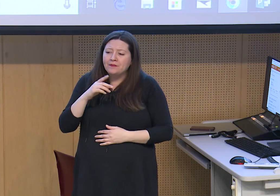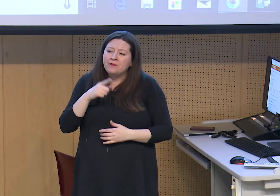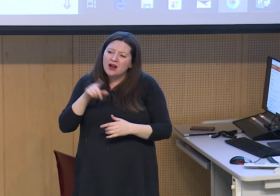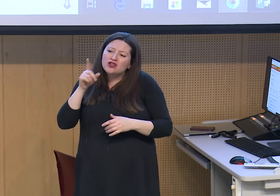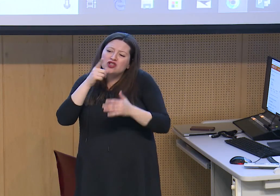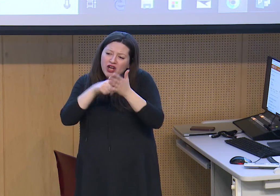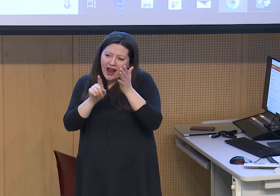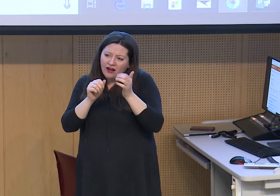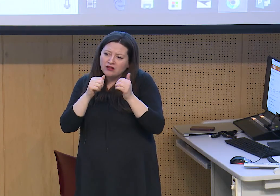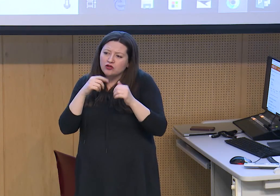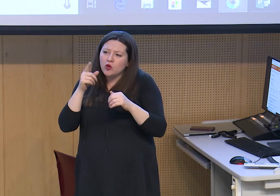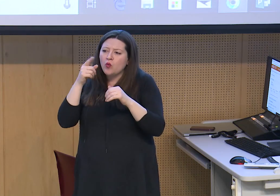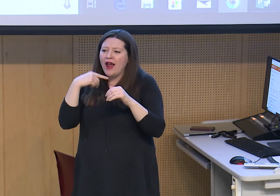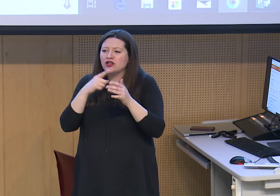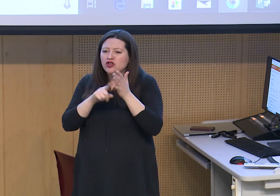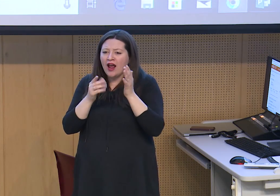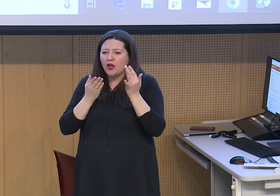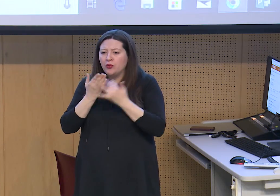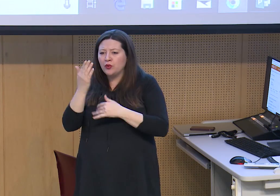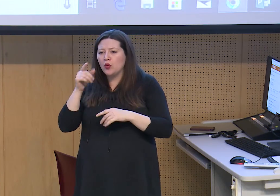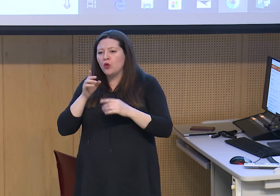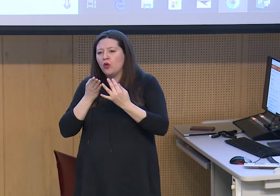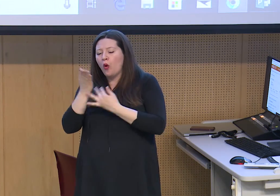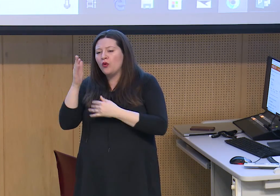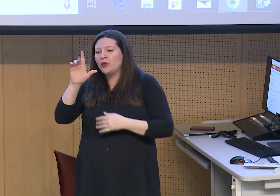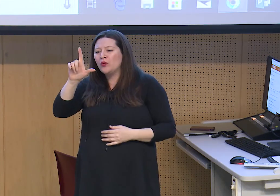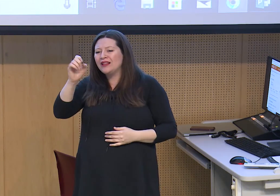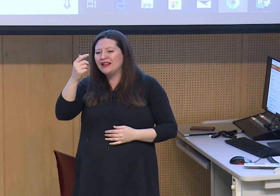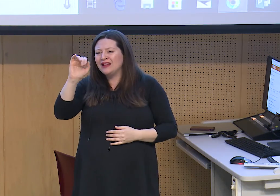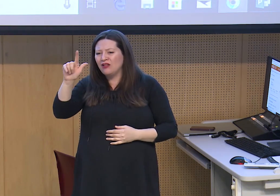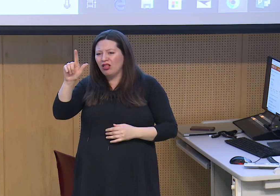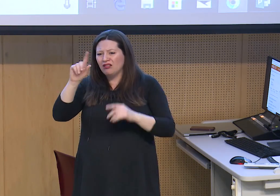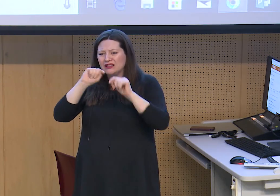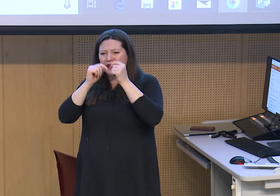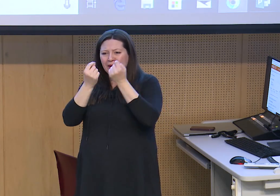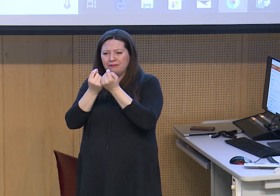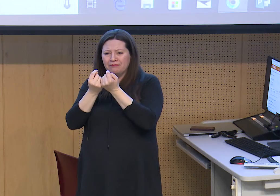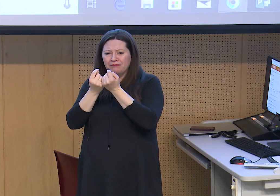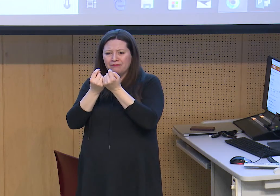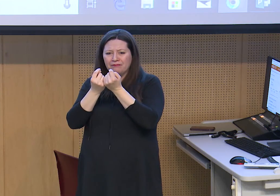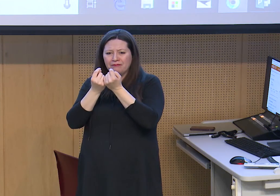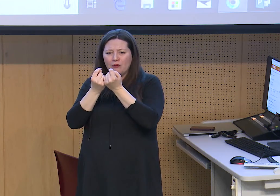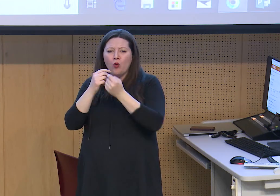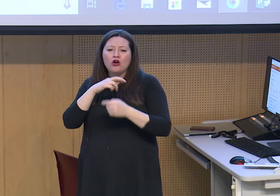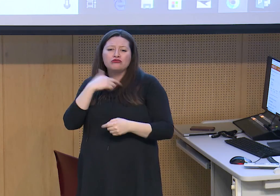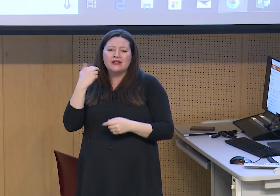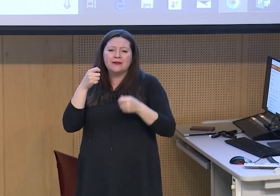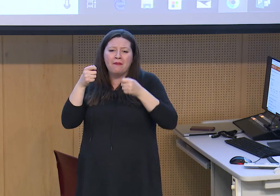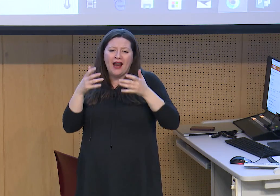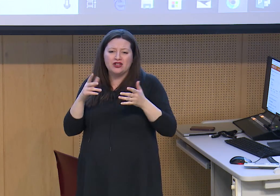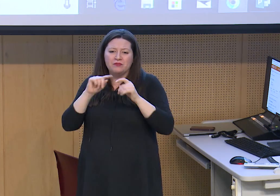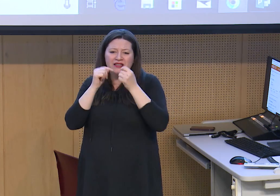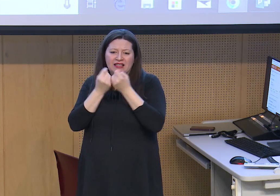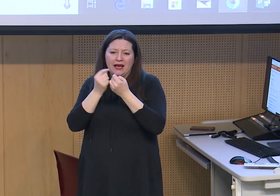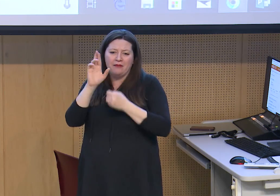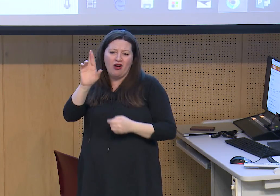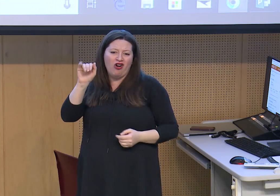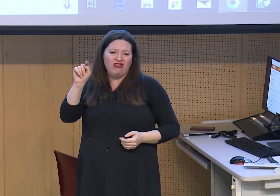Most updated information I don't have, but you can go through the legal team to find out, or risk management